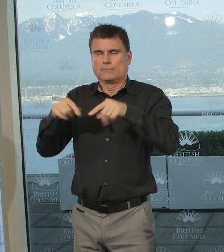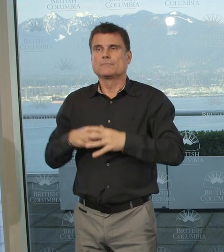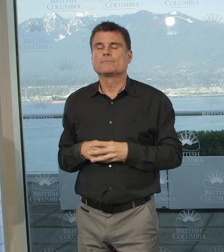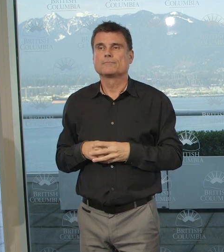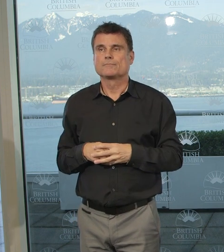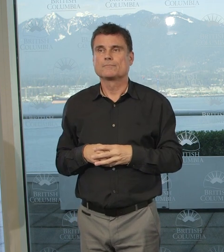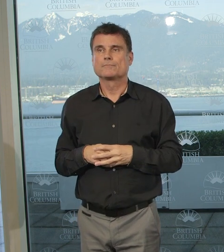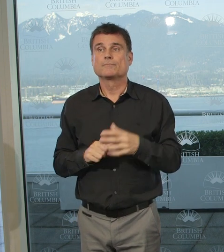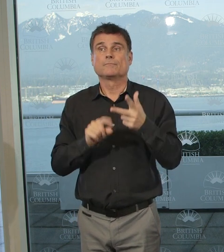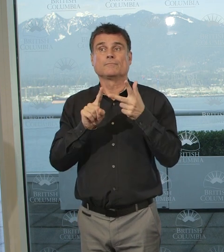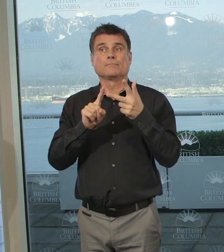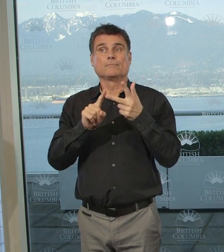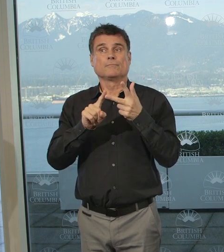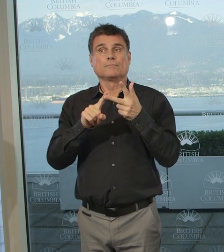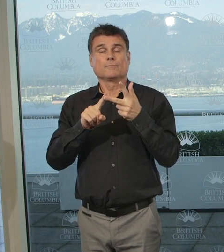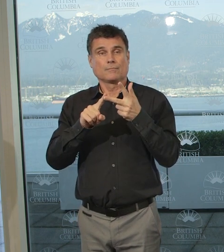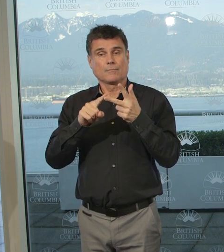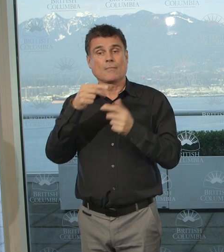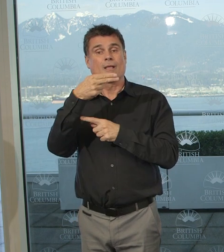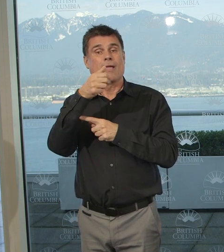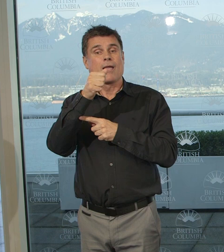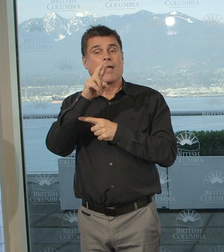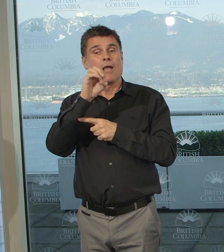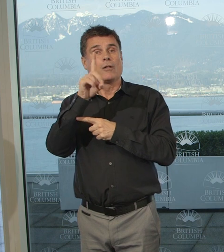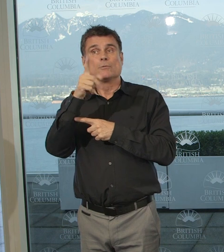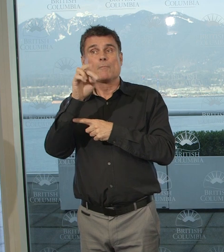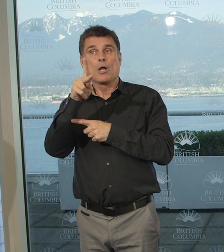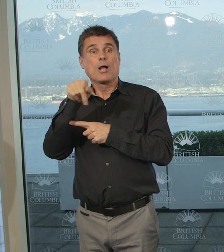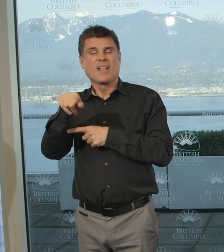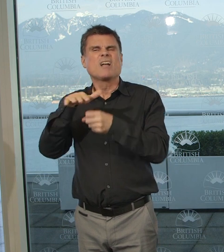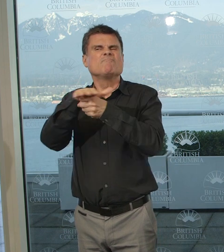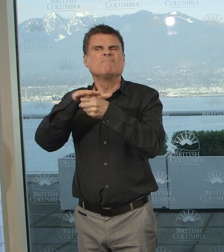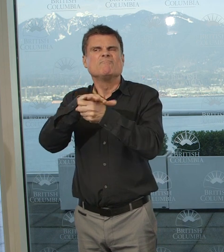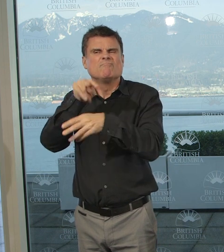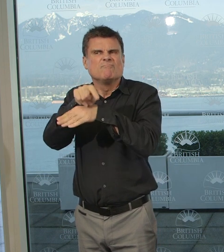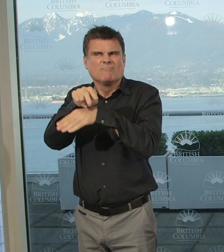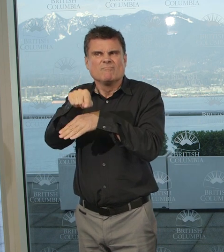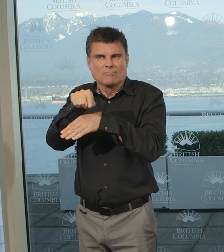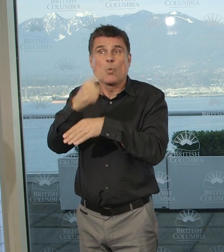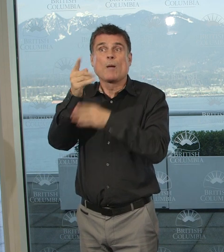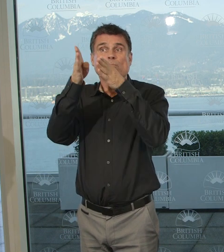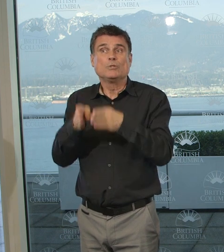1 resident from that facility is now in hospital and recovering from that.